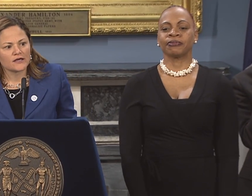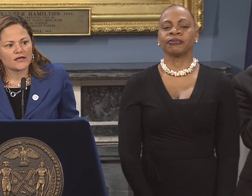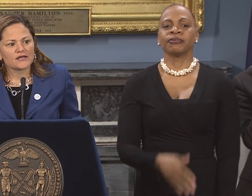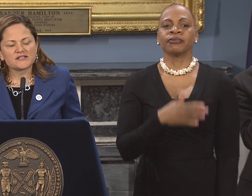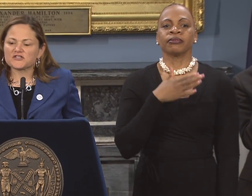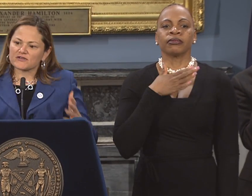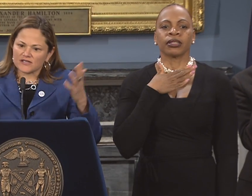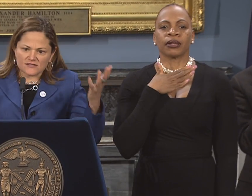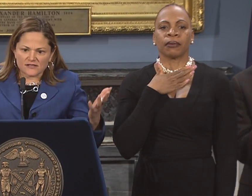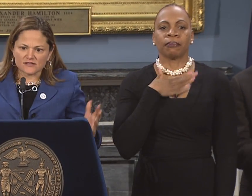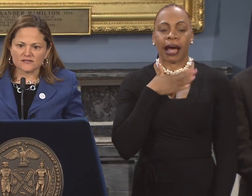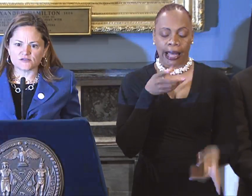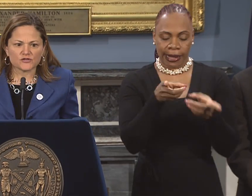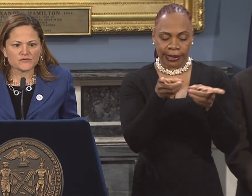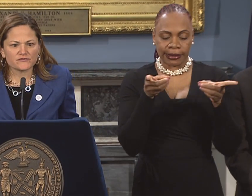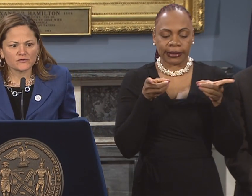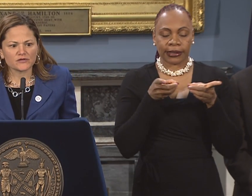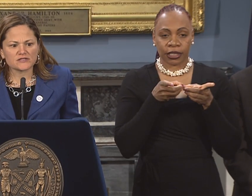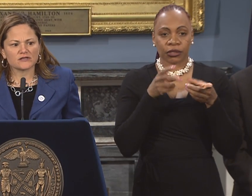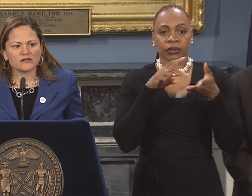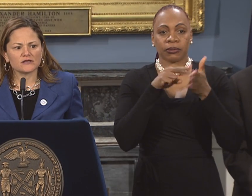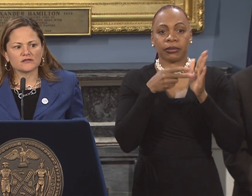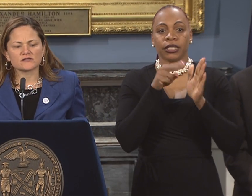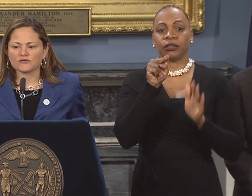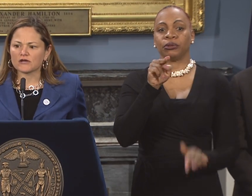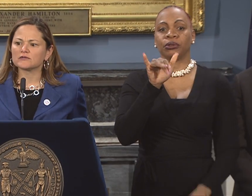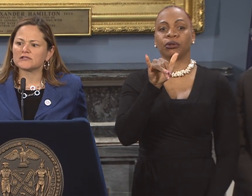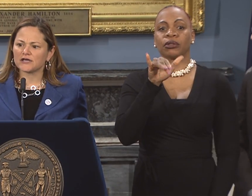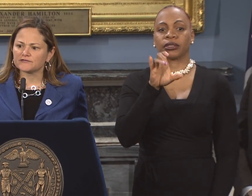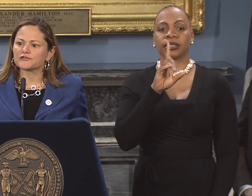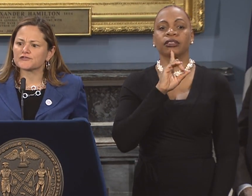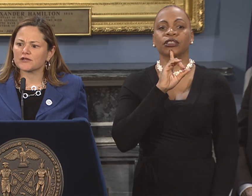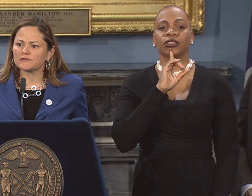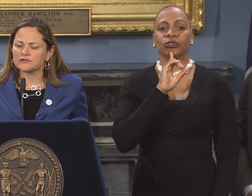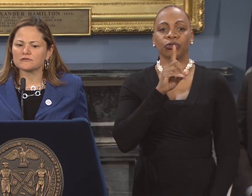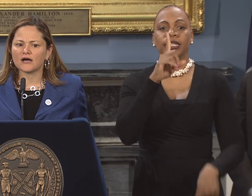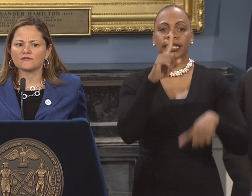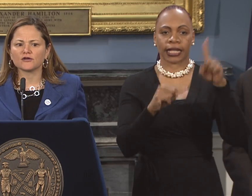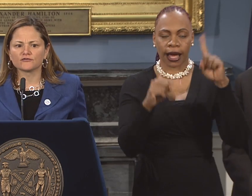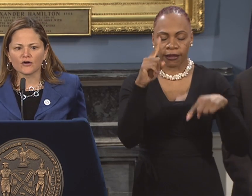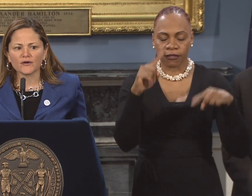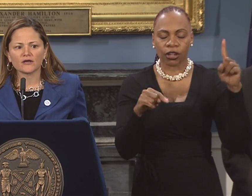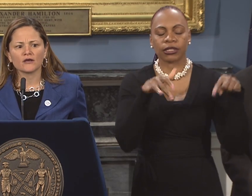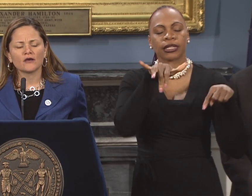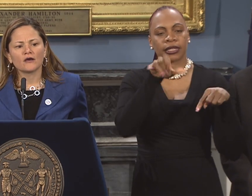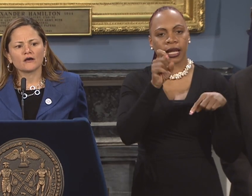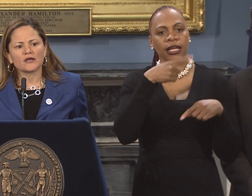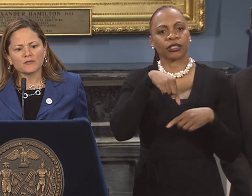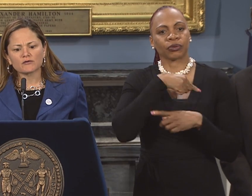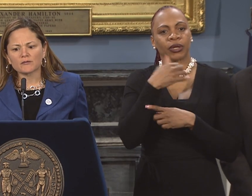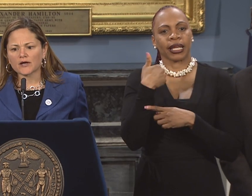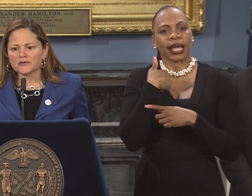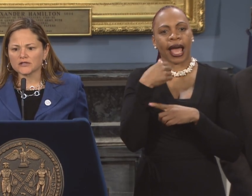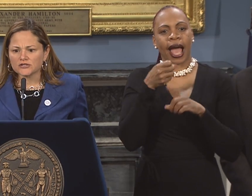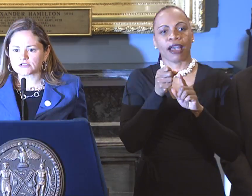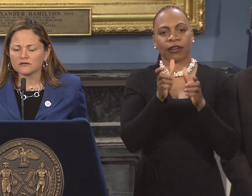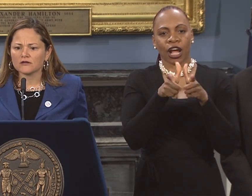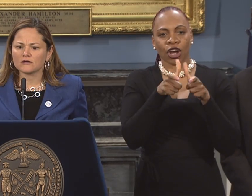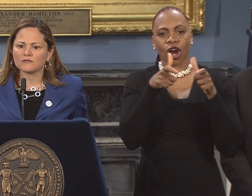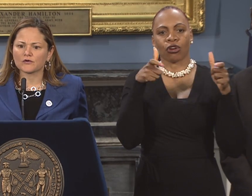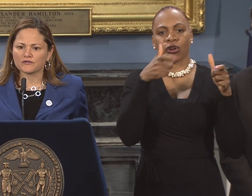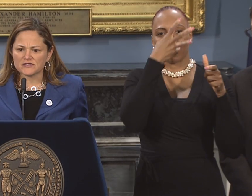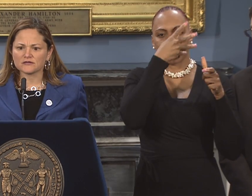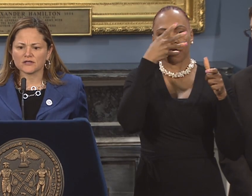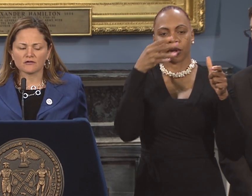My district, as it is in terms of New York City, is incredibly diverse, and we do have a growing immigrant